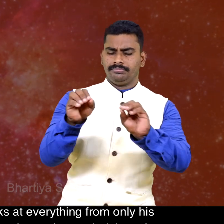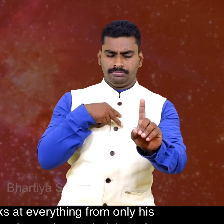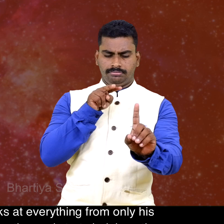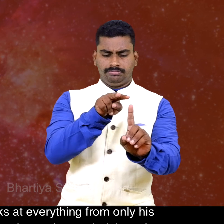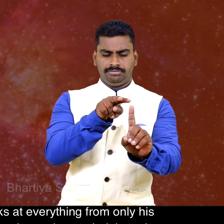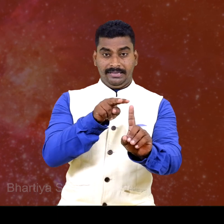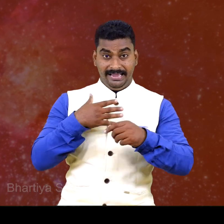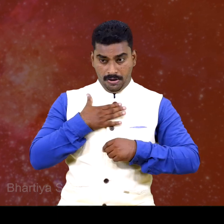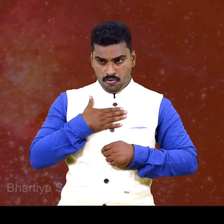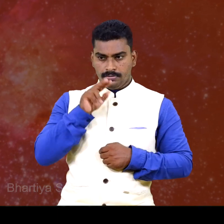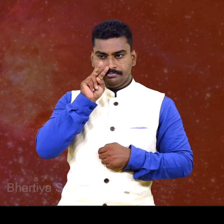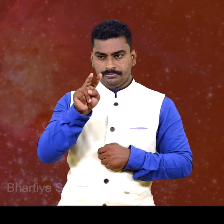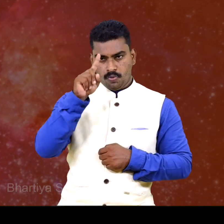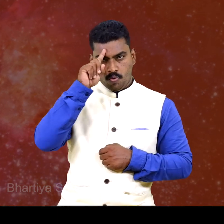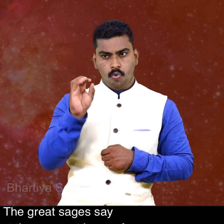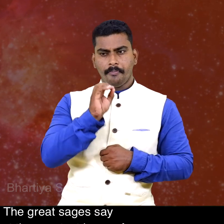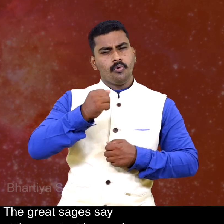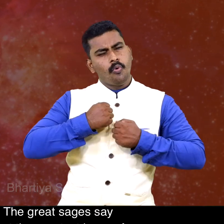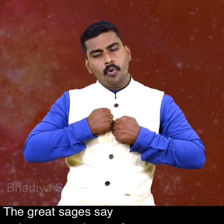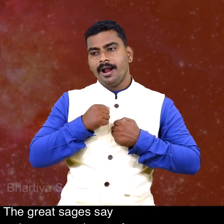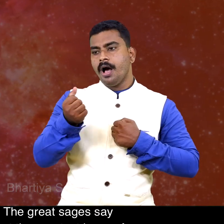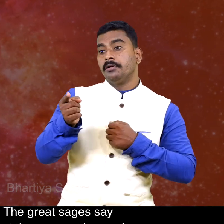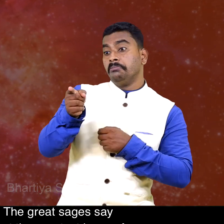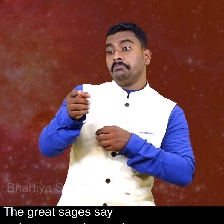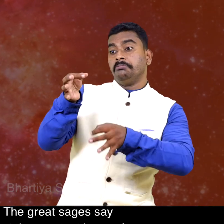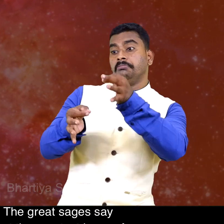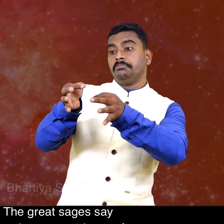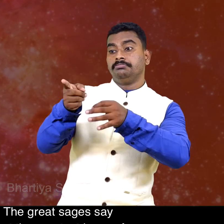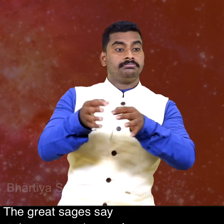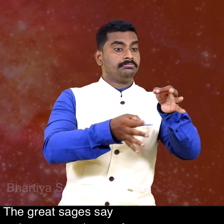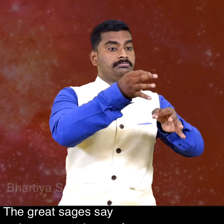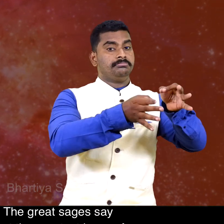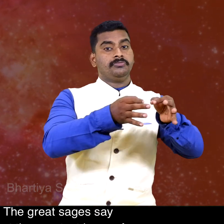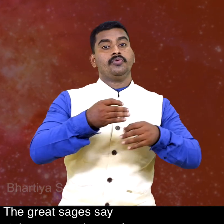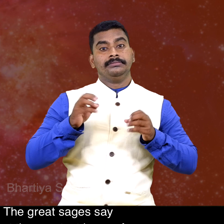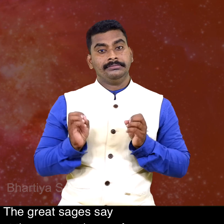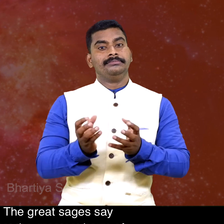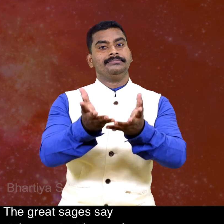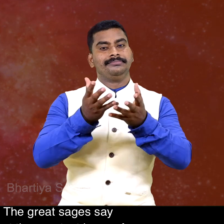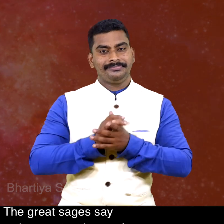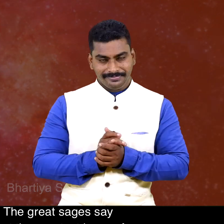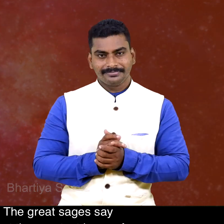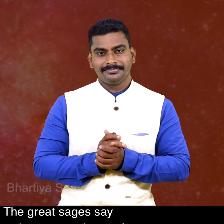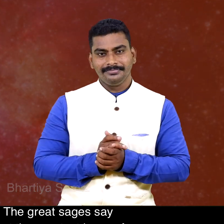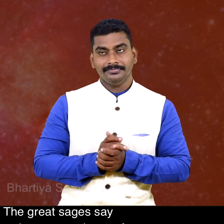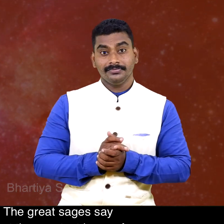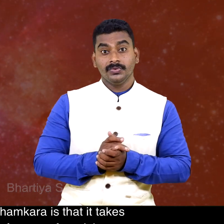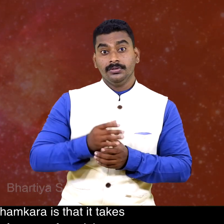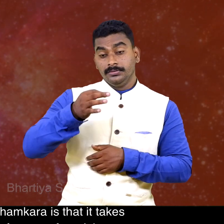others. The great sages say that the greatest harm of